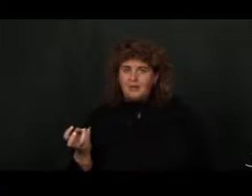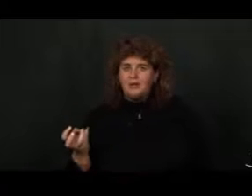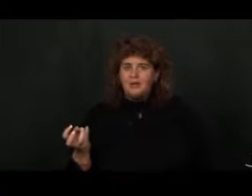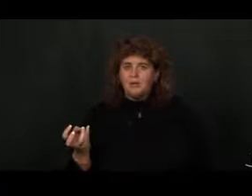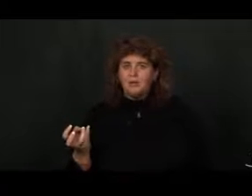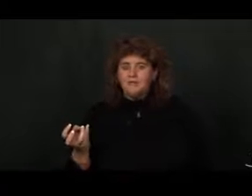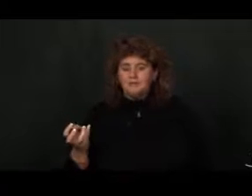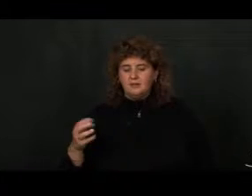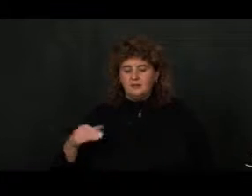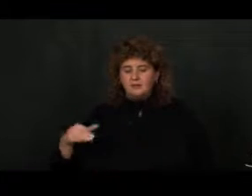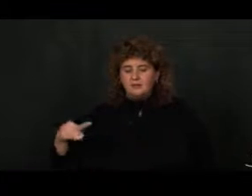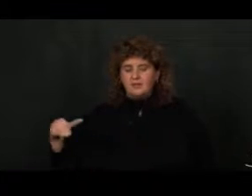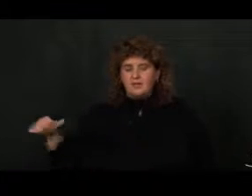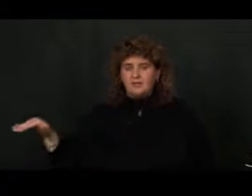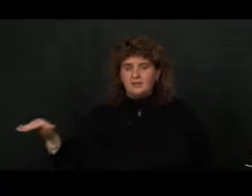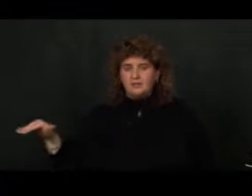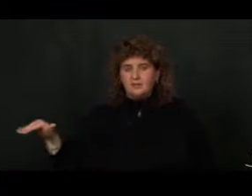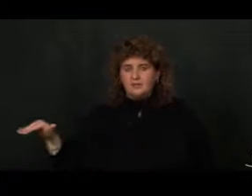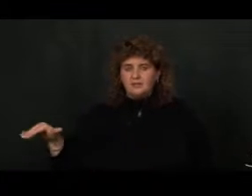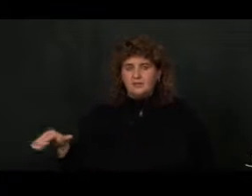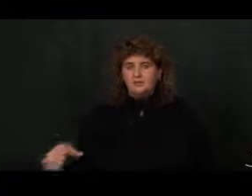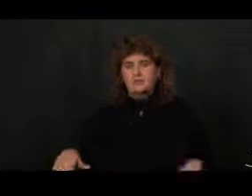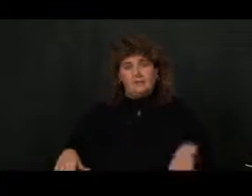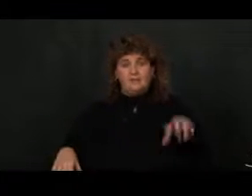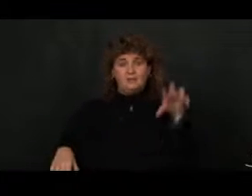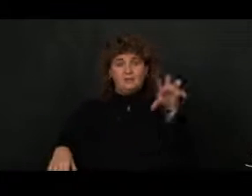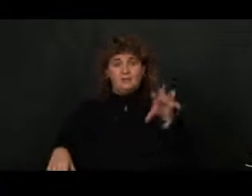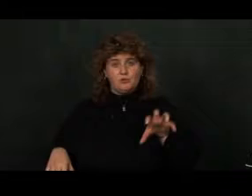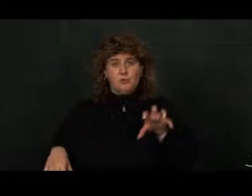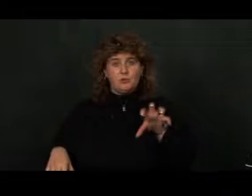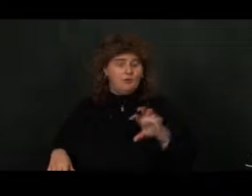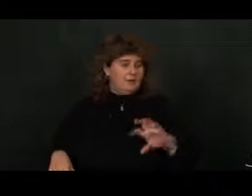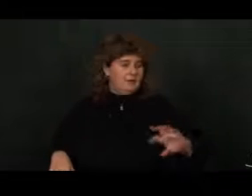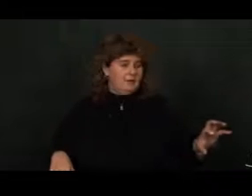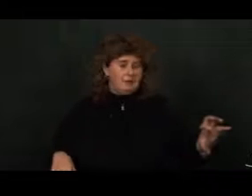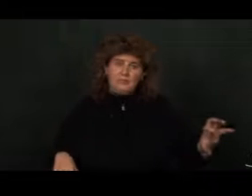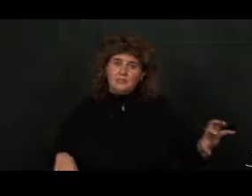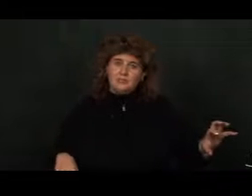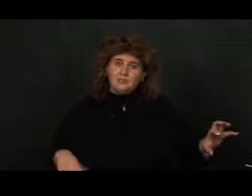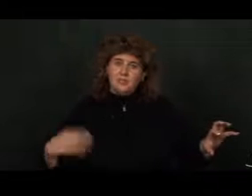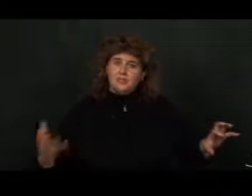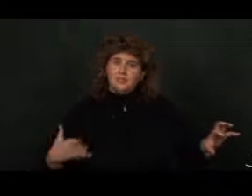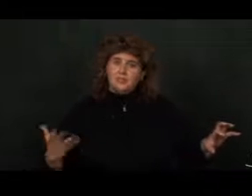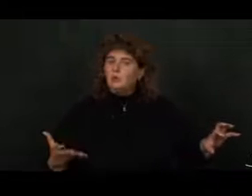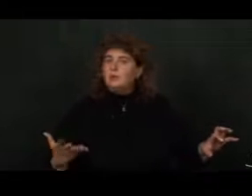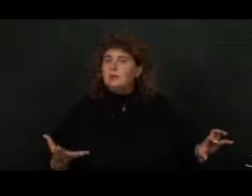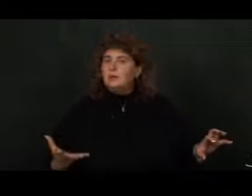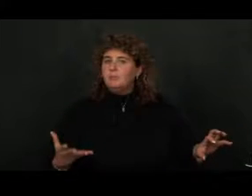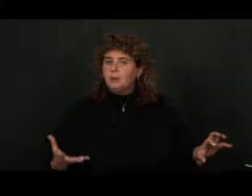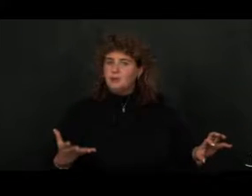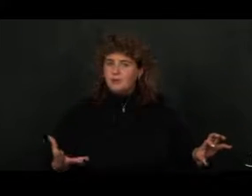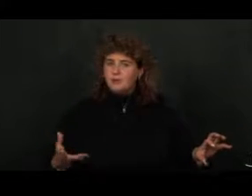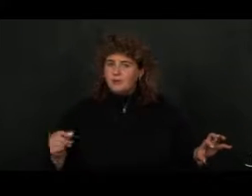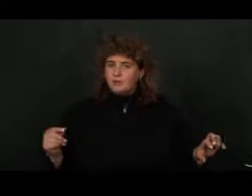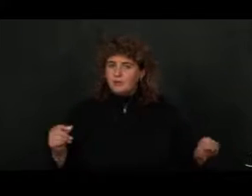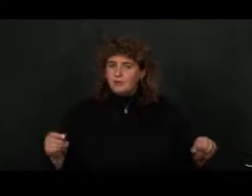catalase positive, it's Staph aureus. If it's strep, it's catalase negative, and you won't get any bubbles when you add the